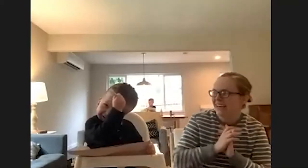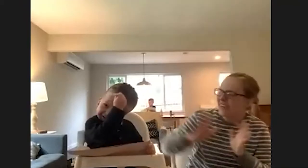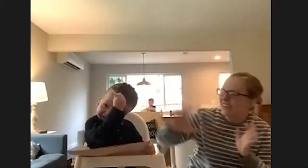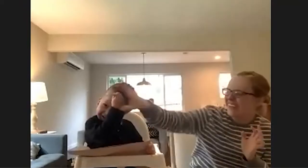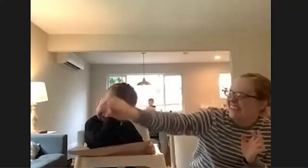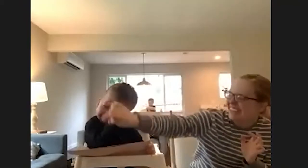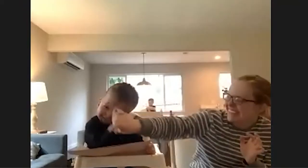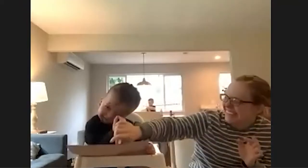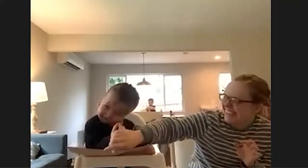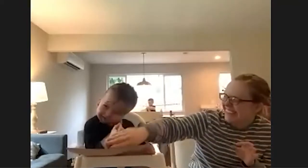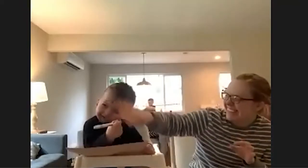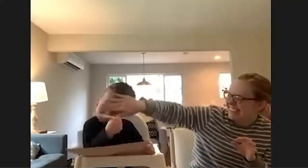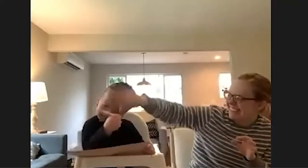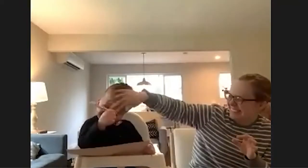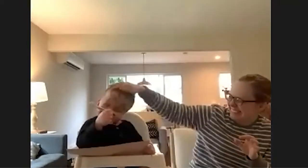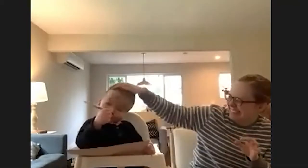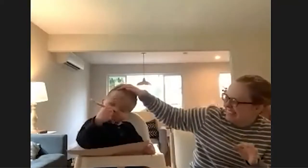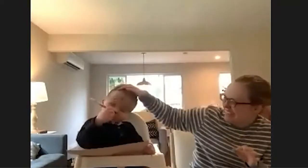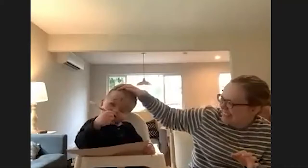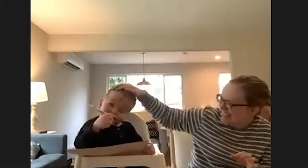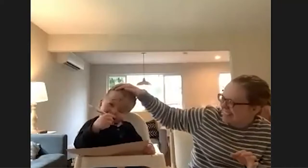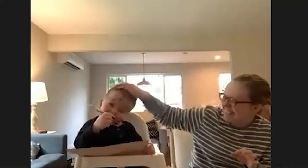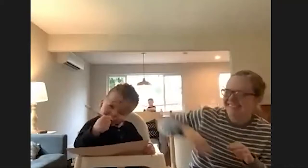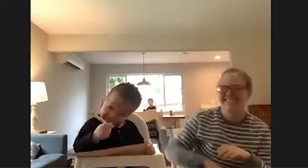Oh, no. Don't do that.